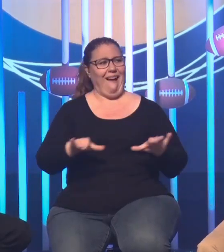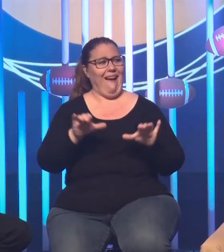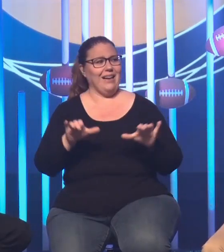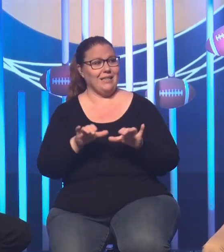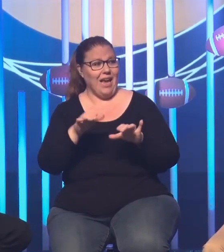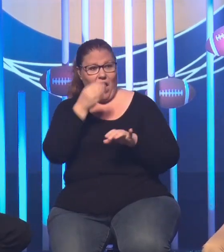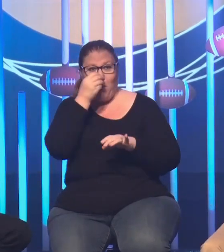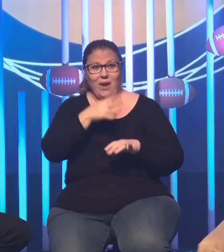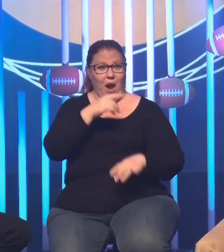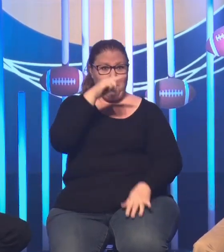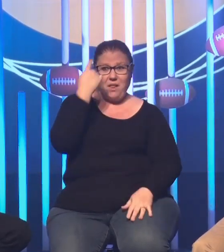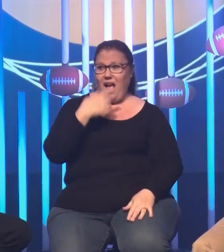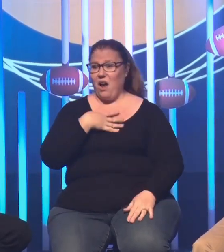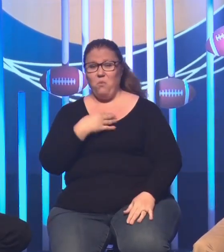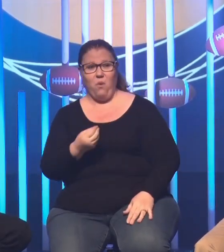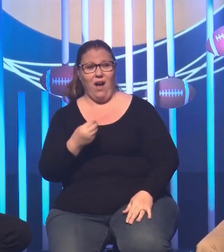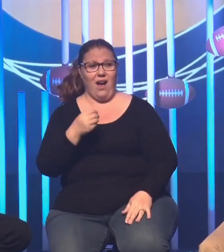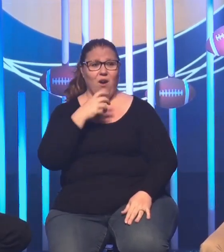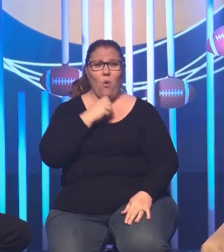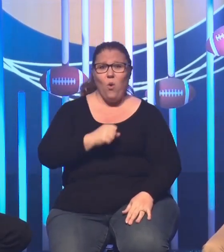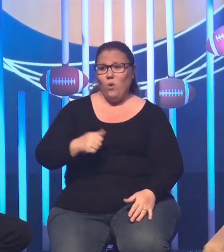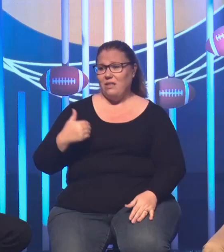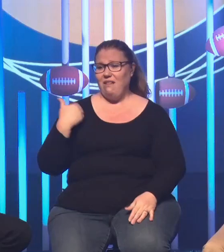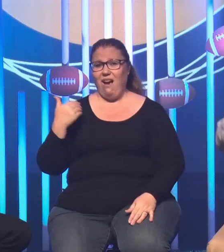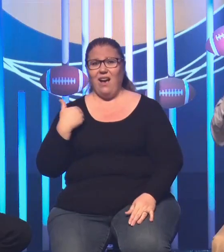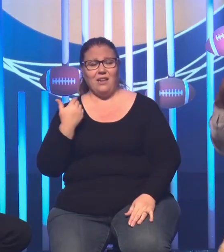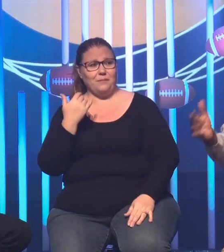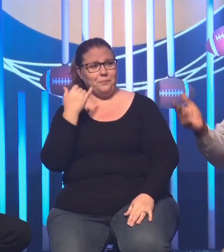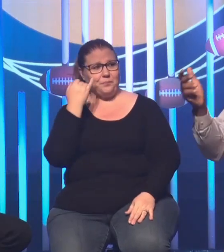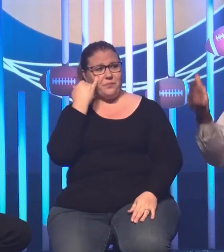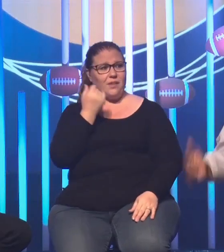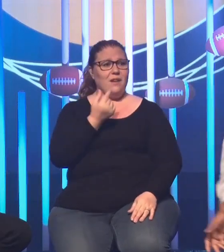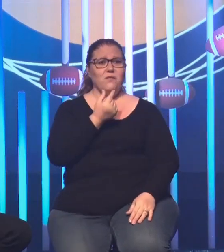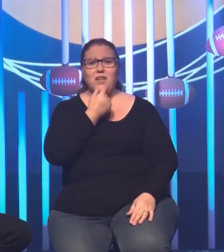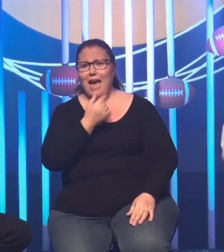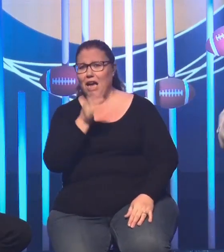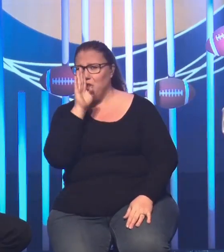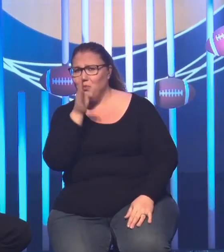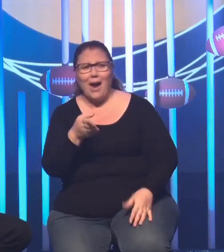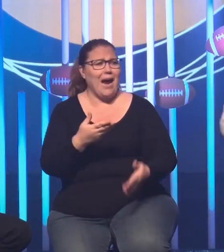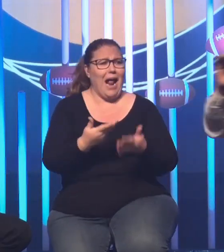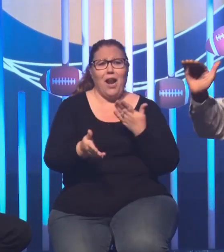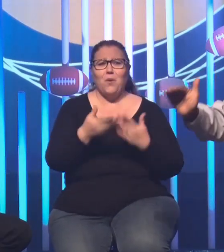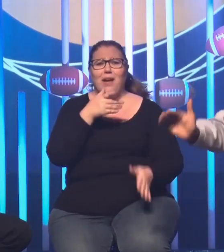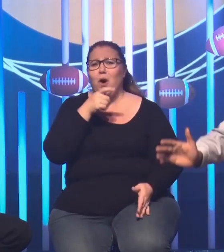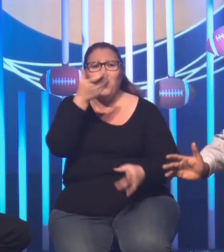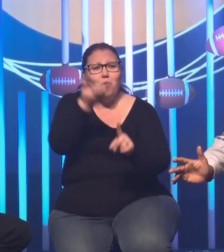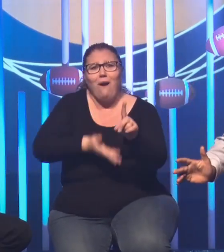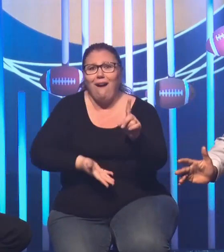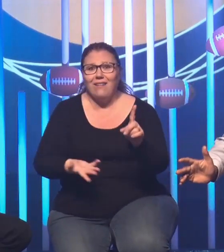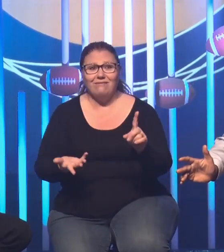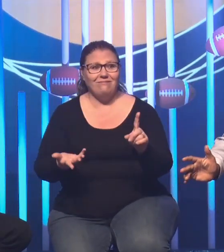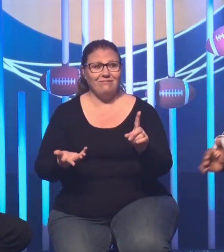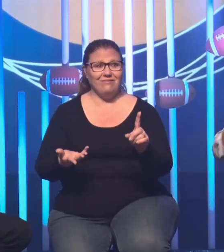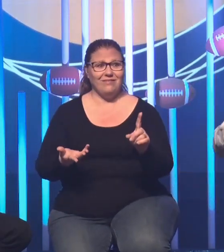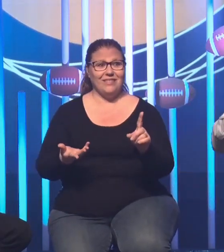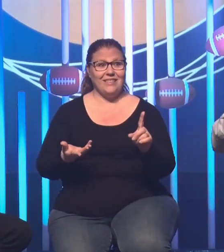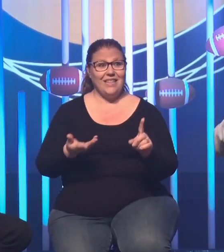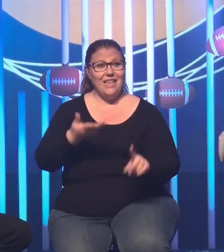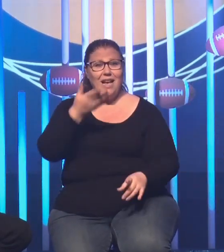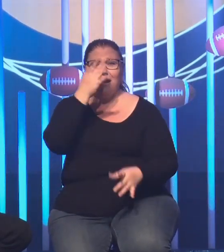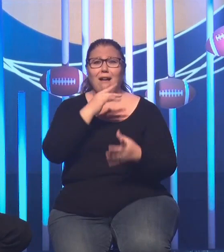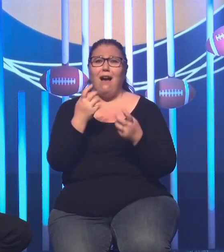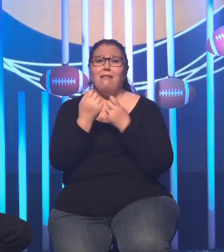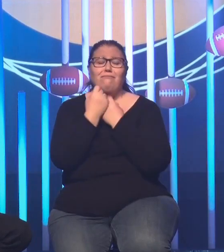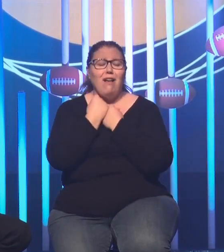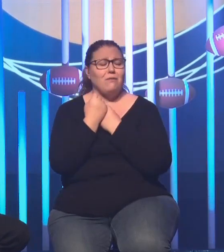are, if you black or white, if you're old or young, if you're gay or straight, if you, I don't care who you are. God loves